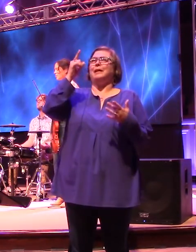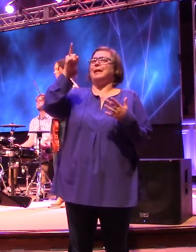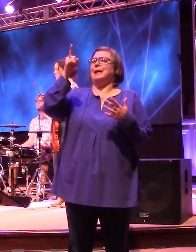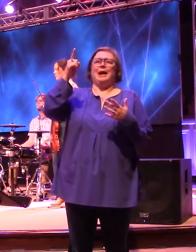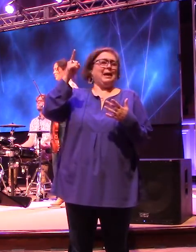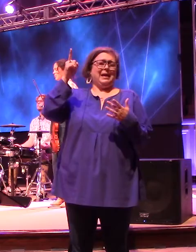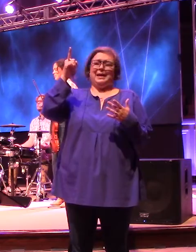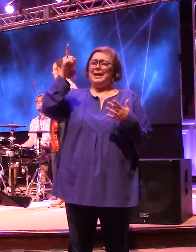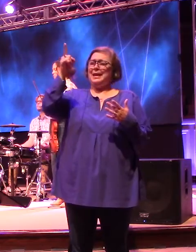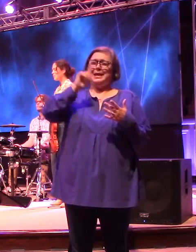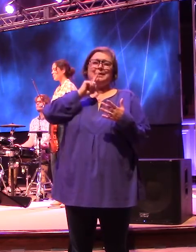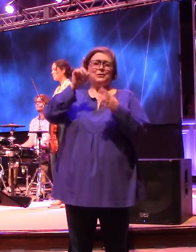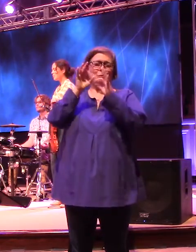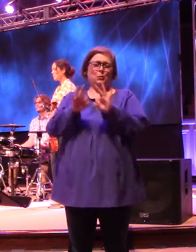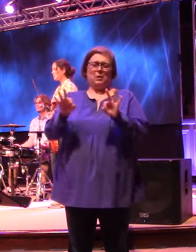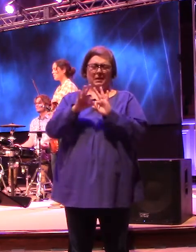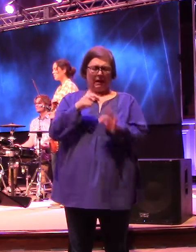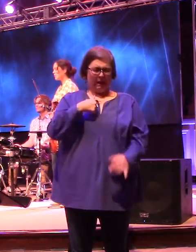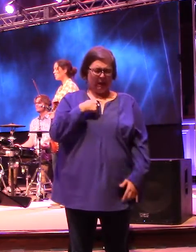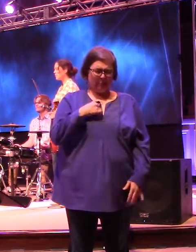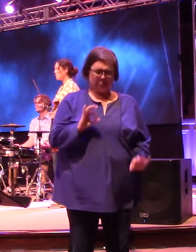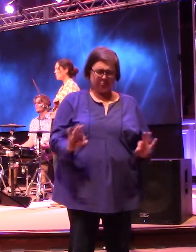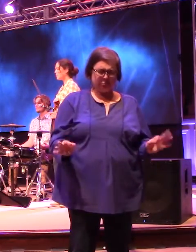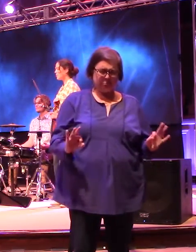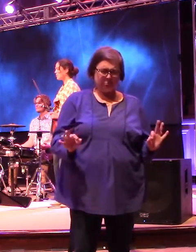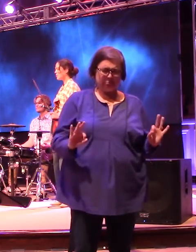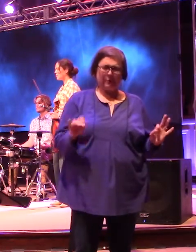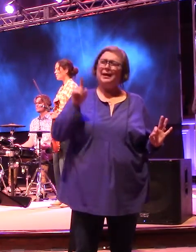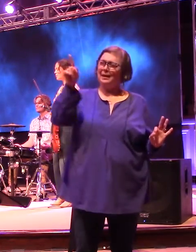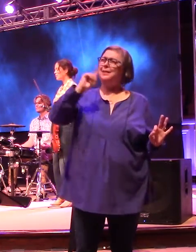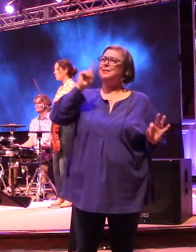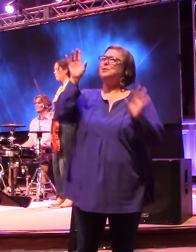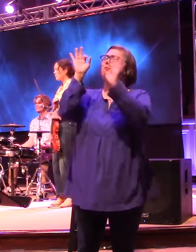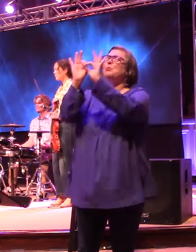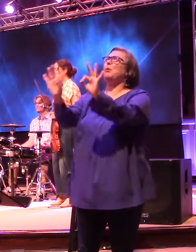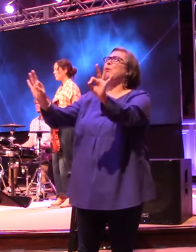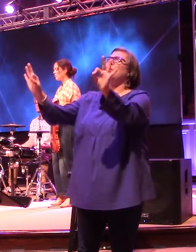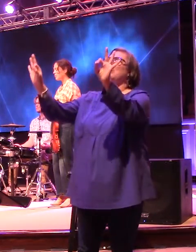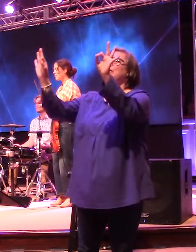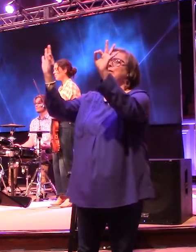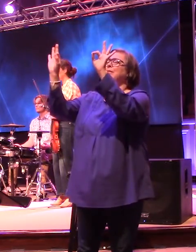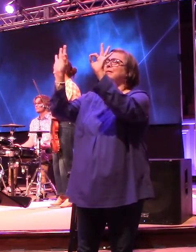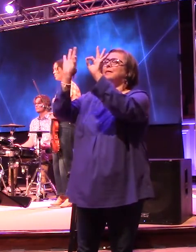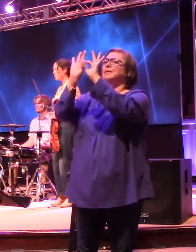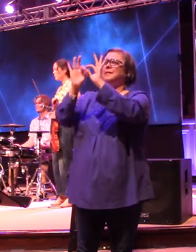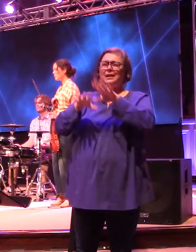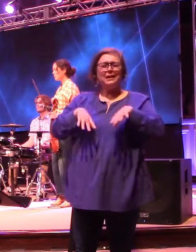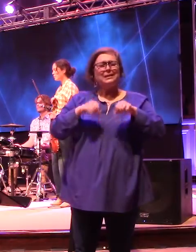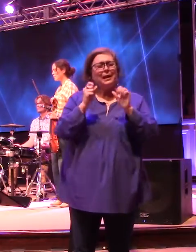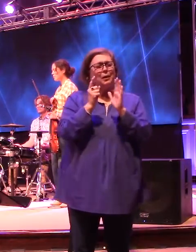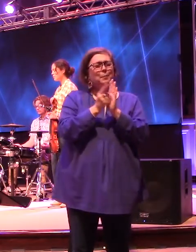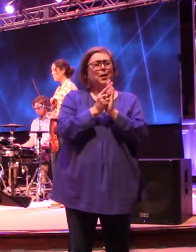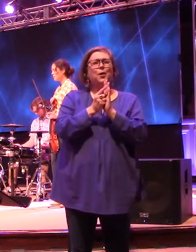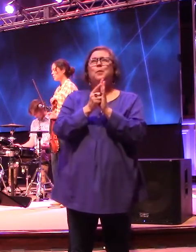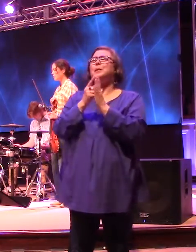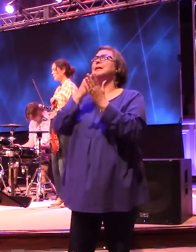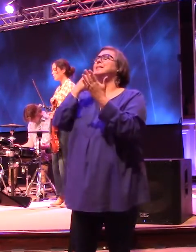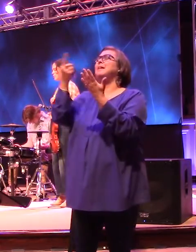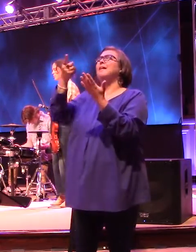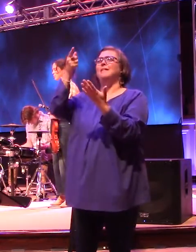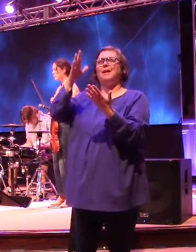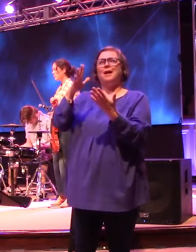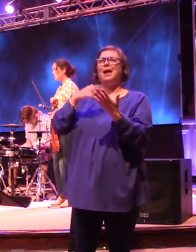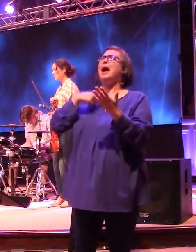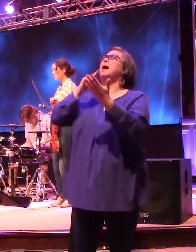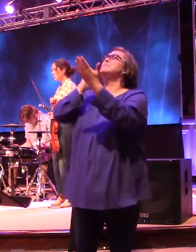how worthy He is. Just take a moment now. That's God lies with us. Just say, God, I want to praise You